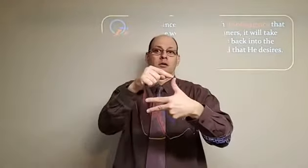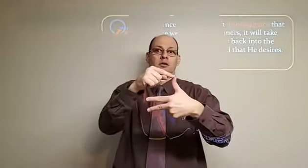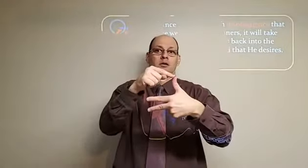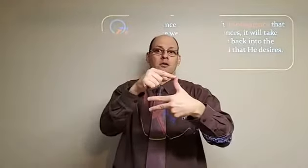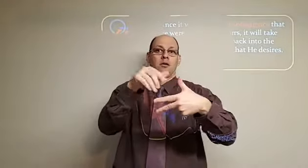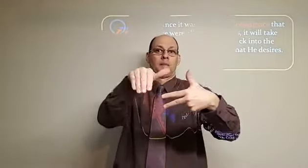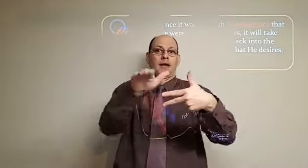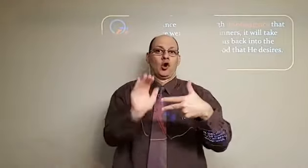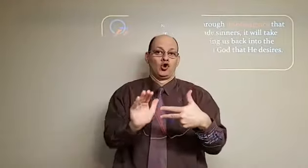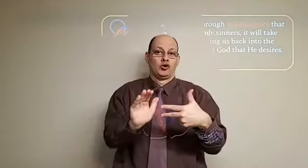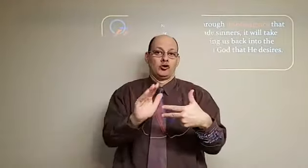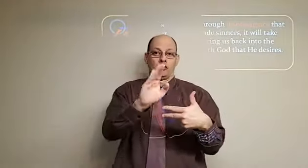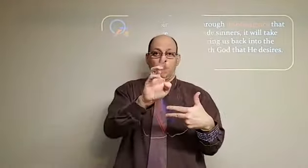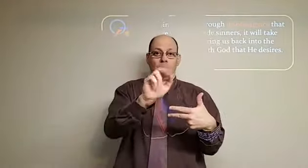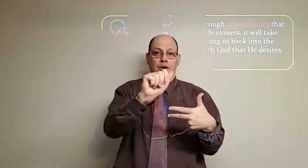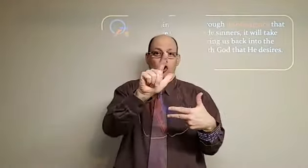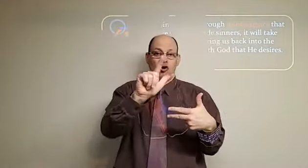that is in obedience there's burial